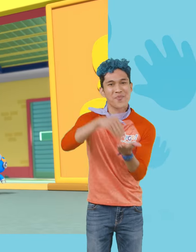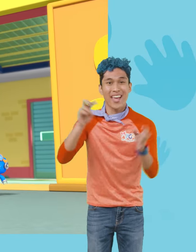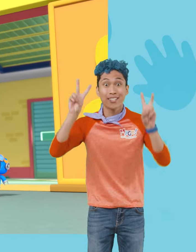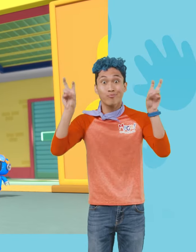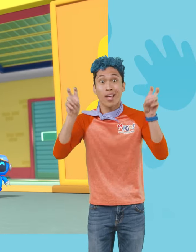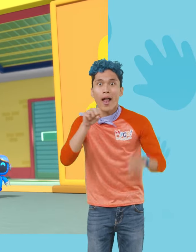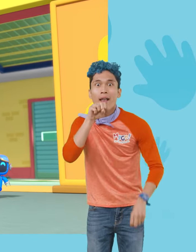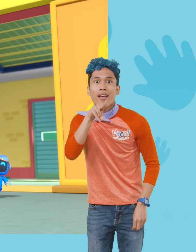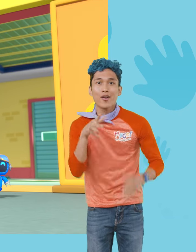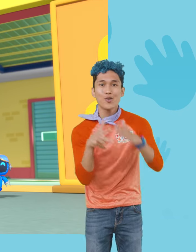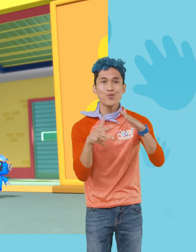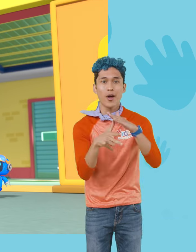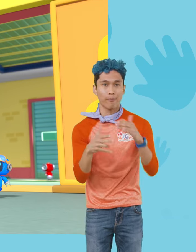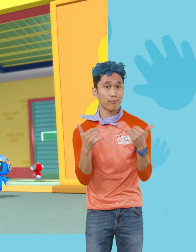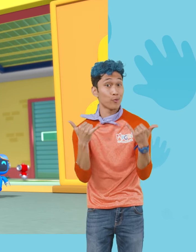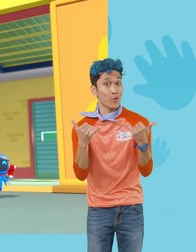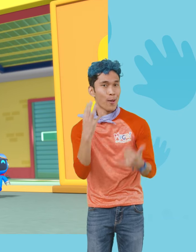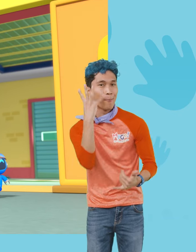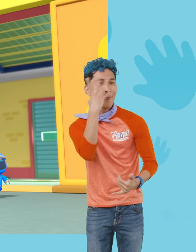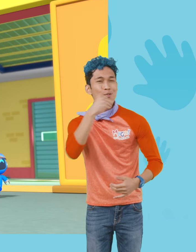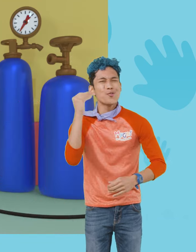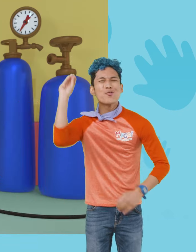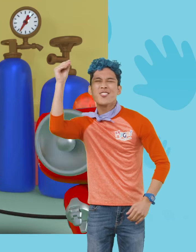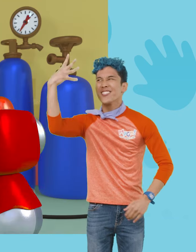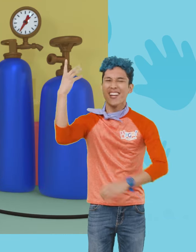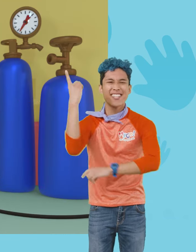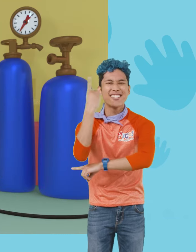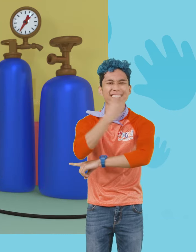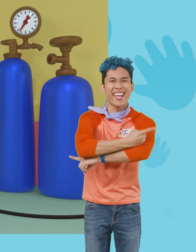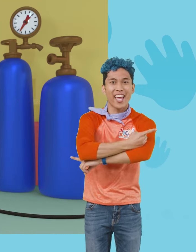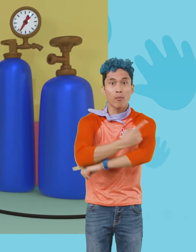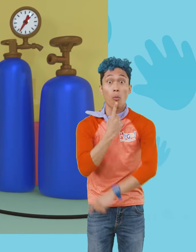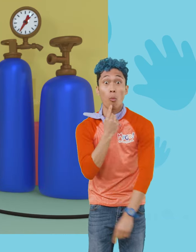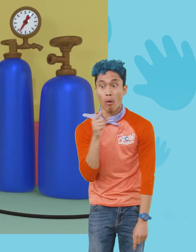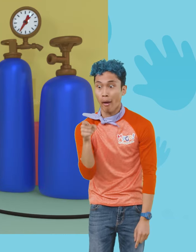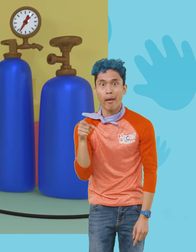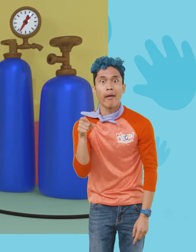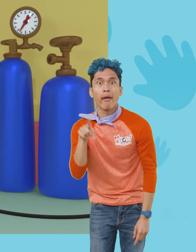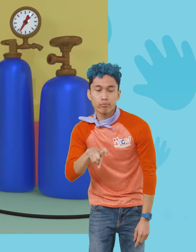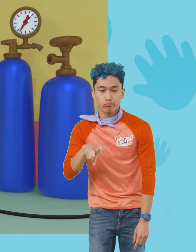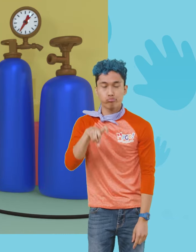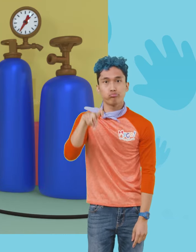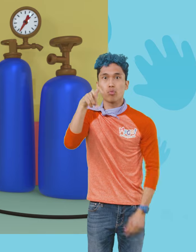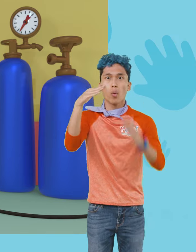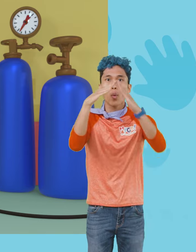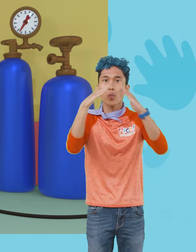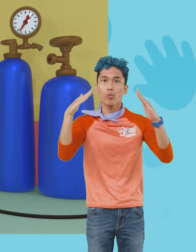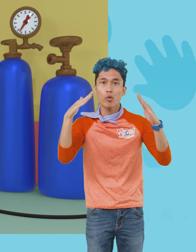Welcome back to Gecko's Garage! It's a lovely sunny day! So Red's heading up to the roof.